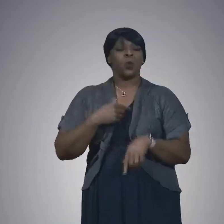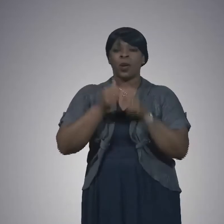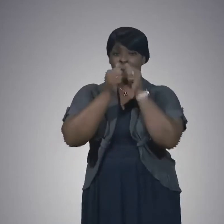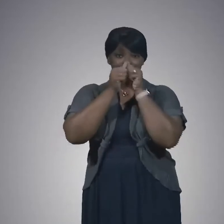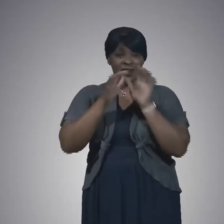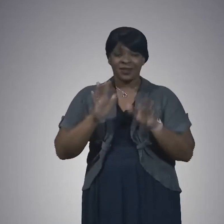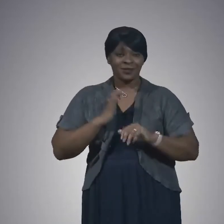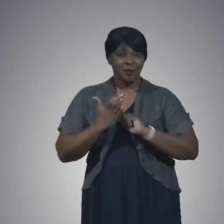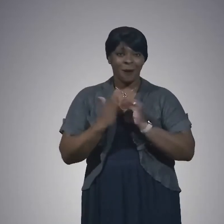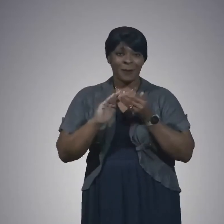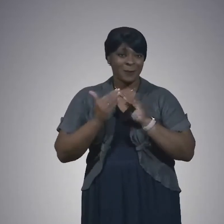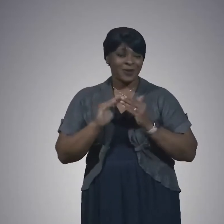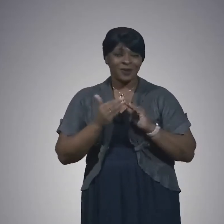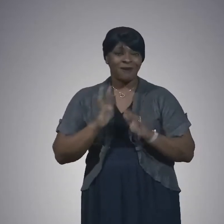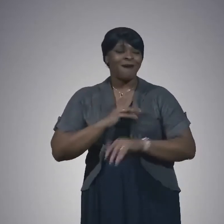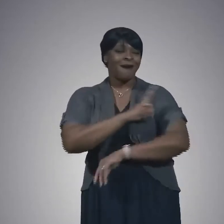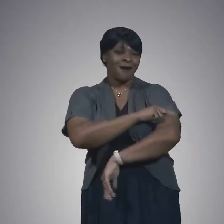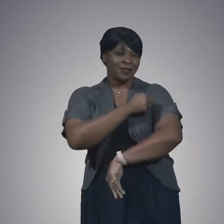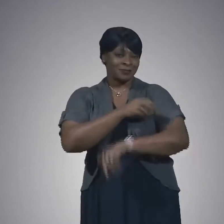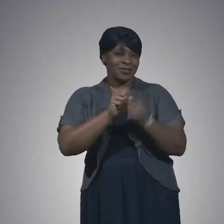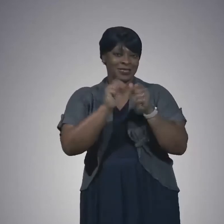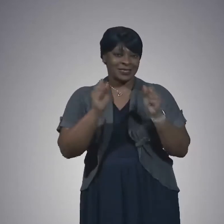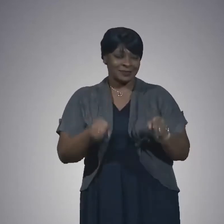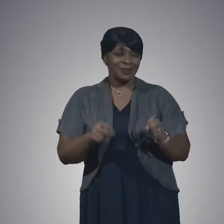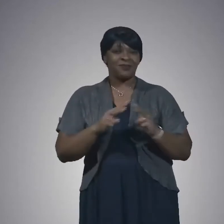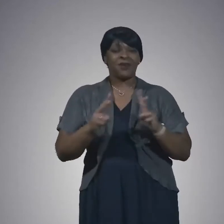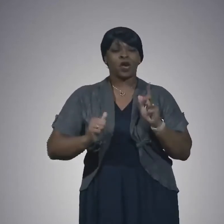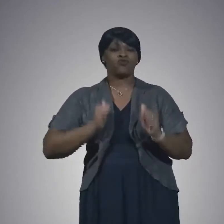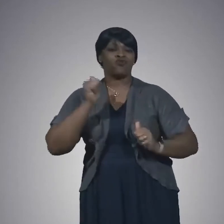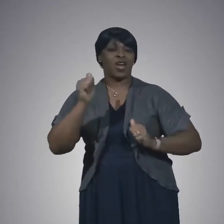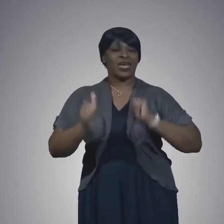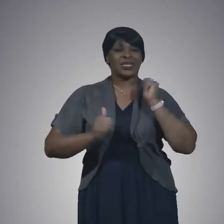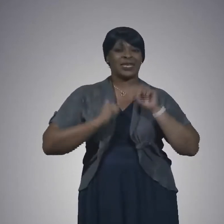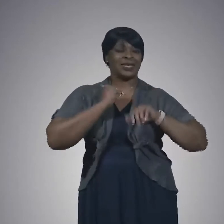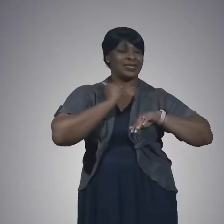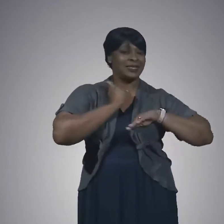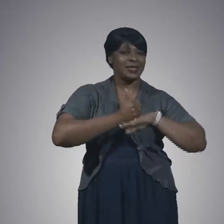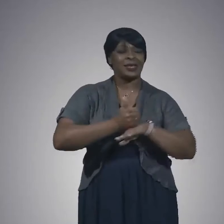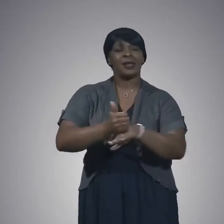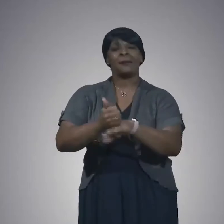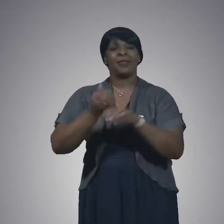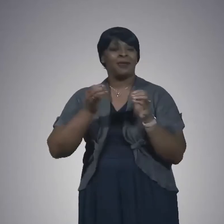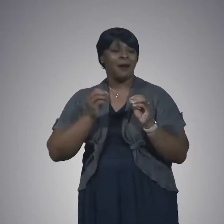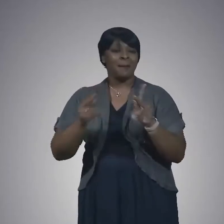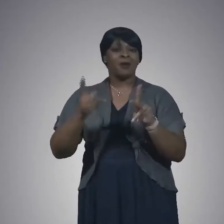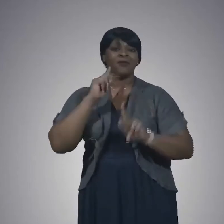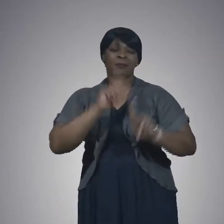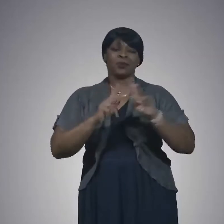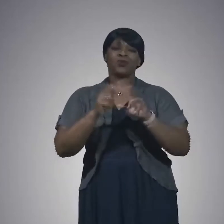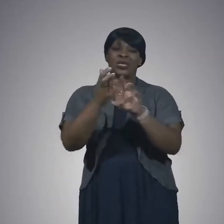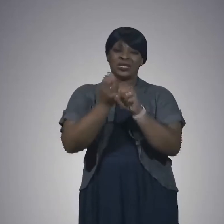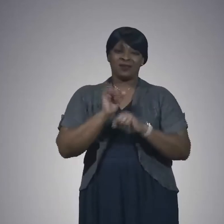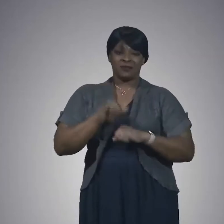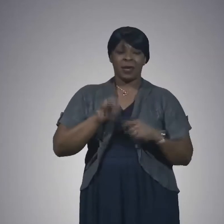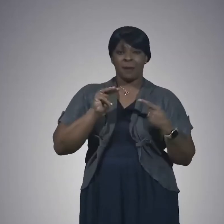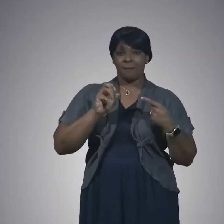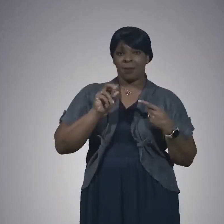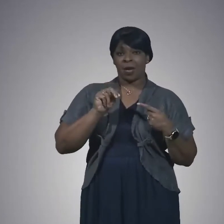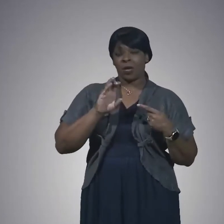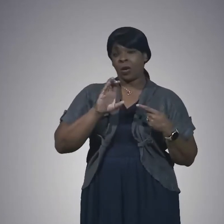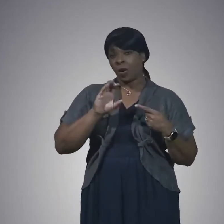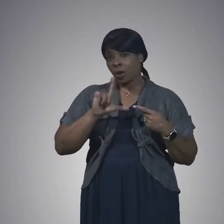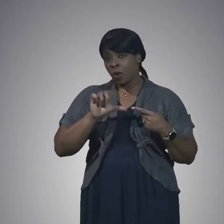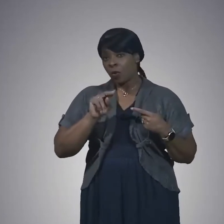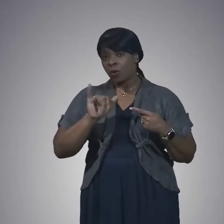in our community that our hospital systems have been very aggressive in setting up the opportunity for people to receive monoclonal antibodies. All